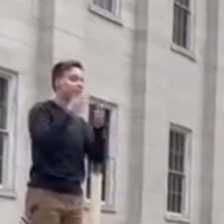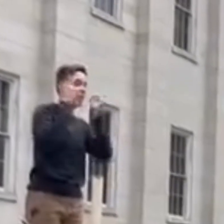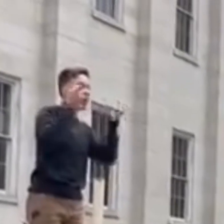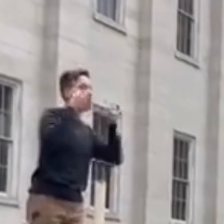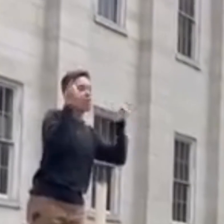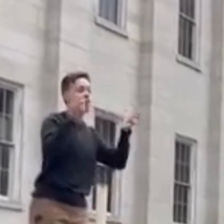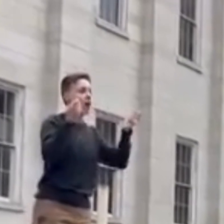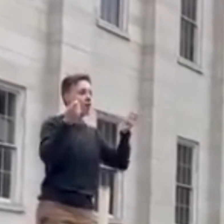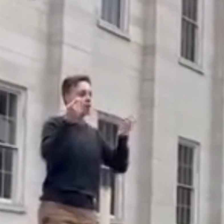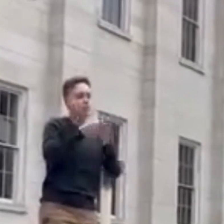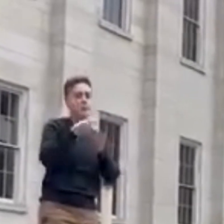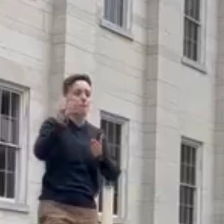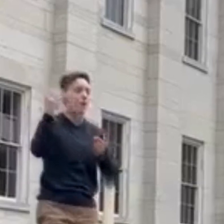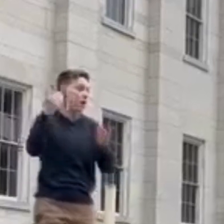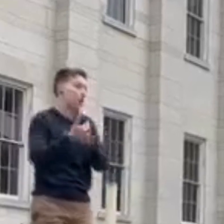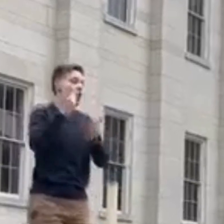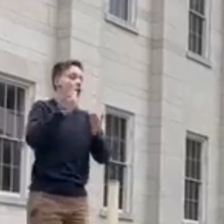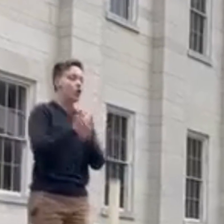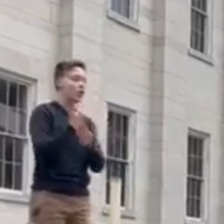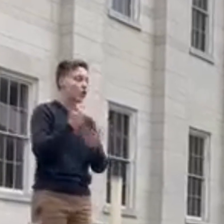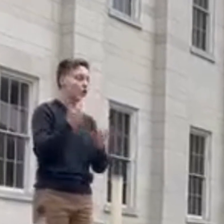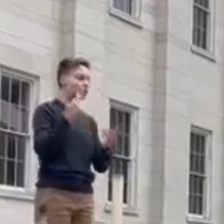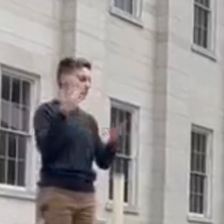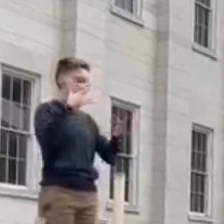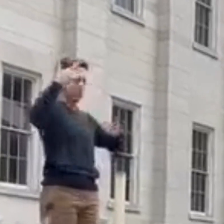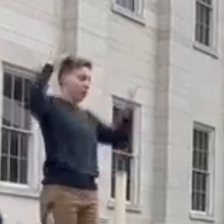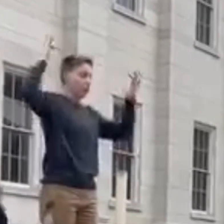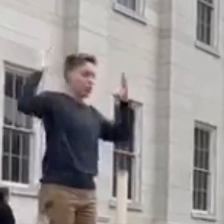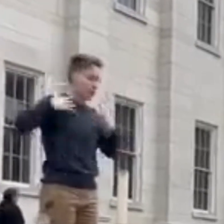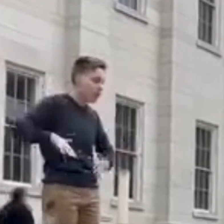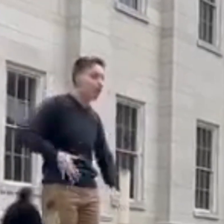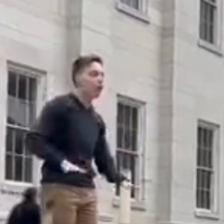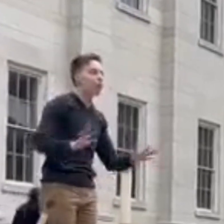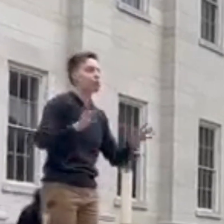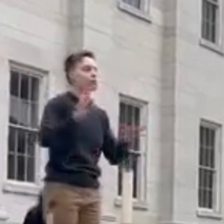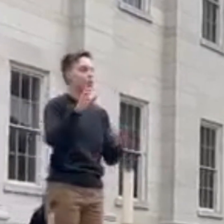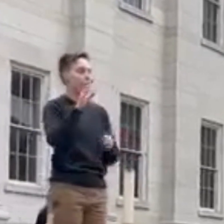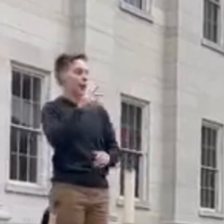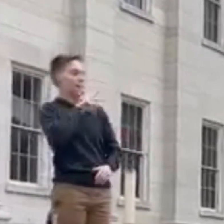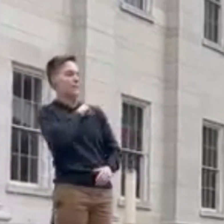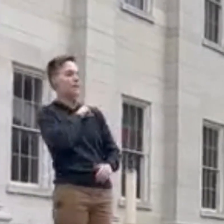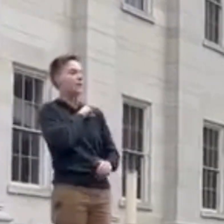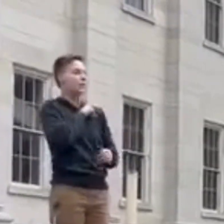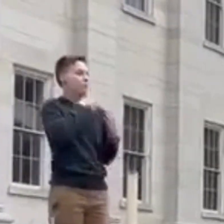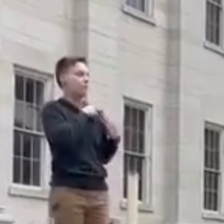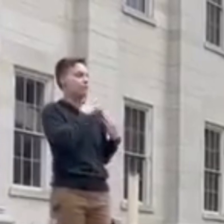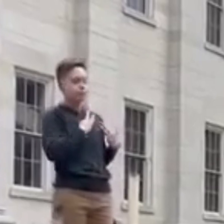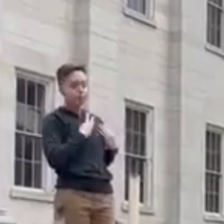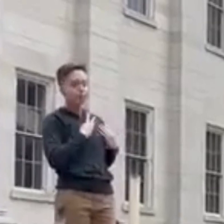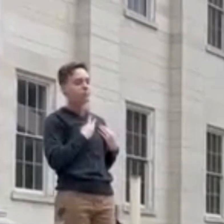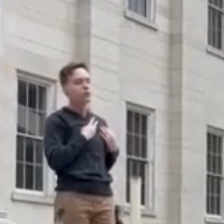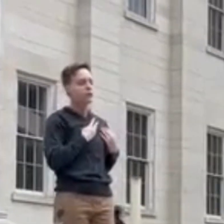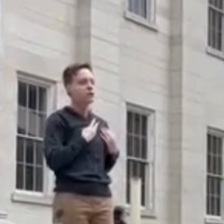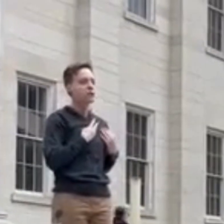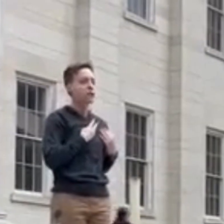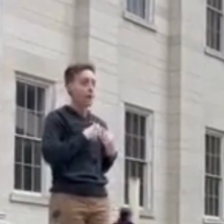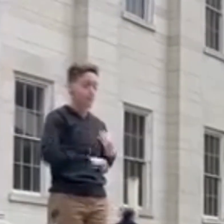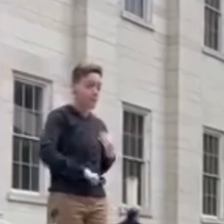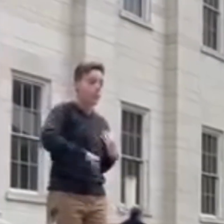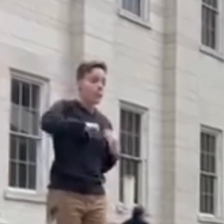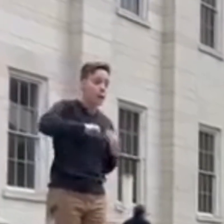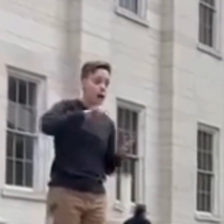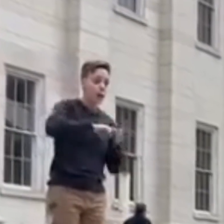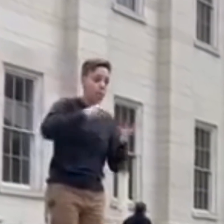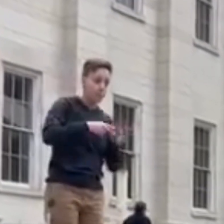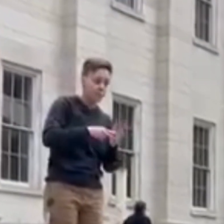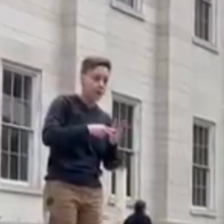opportunity to buy a new brightly colored outfit or to get a pin with a rainbow flag on it. Pride is